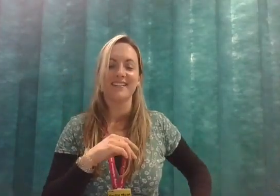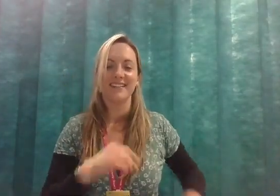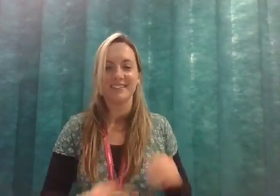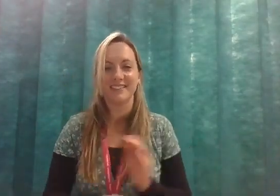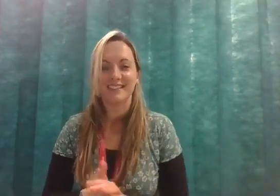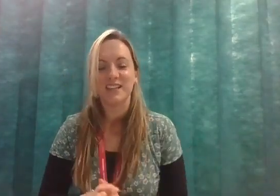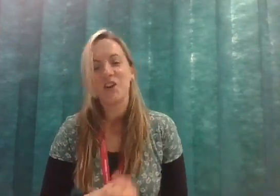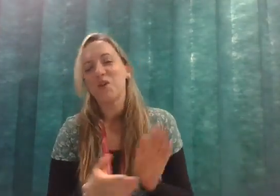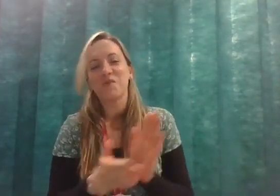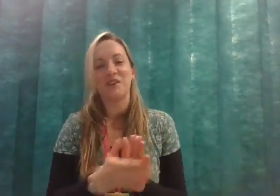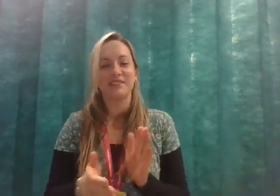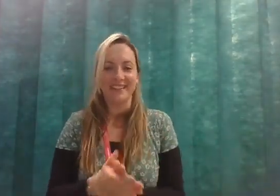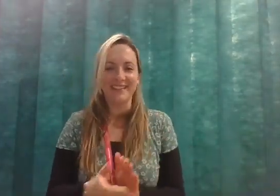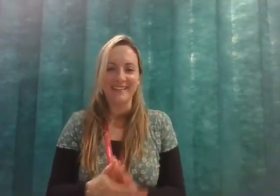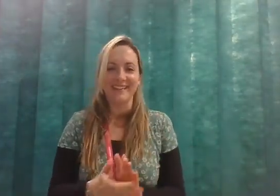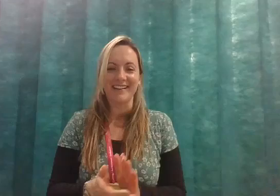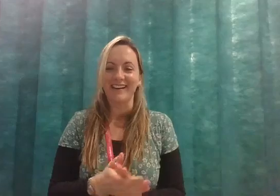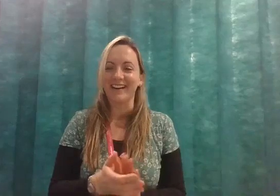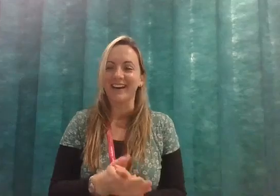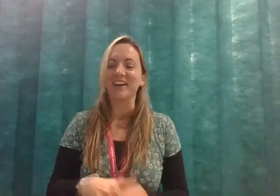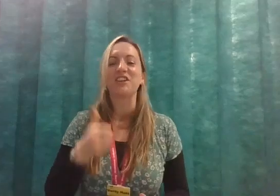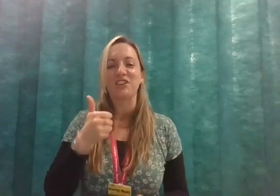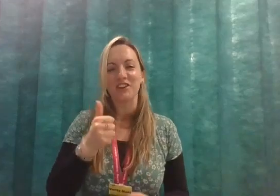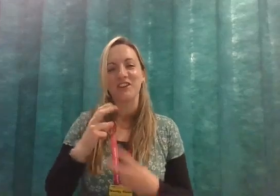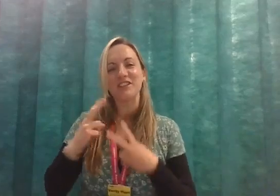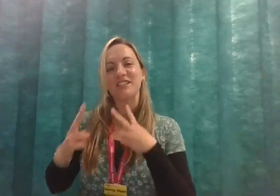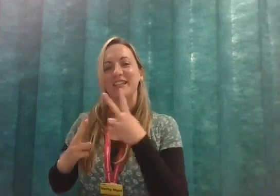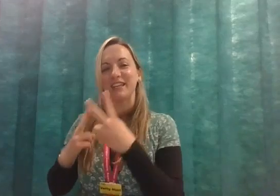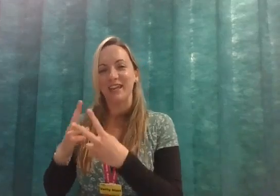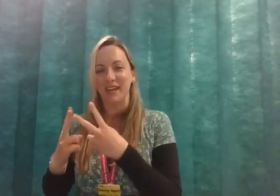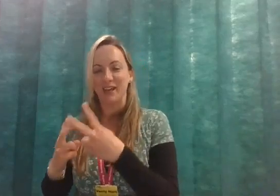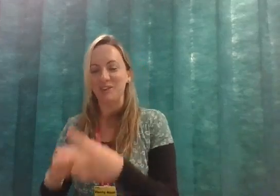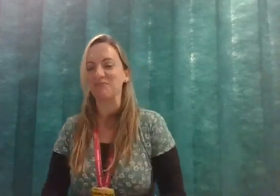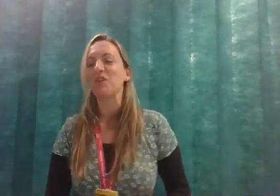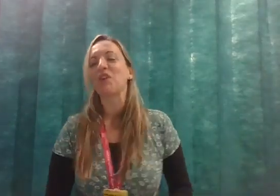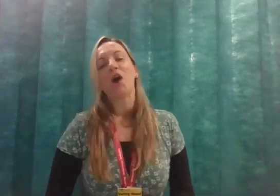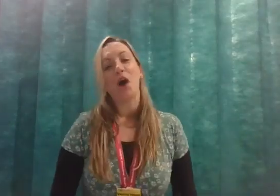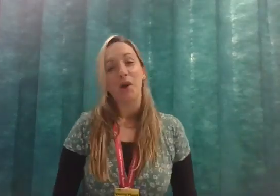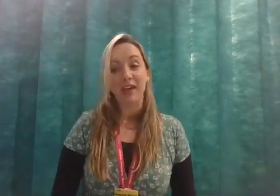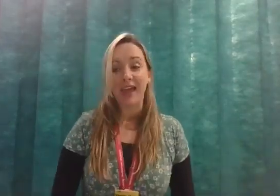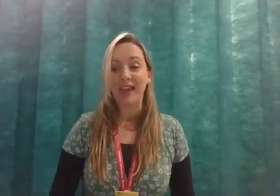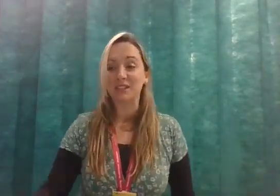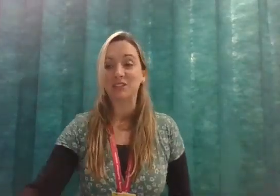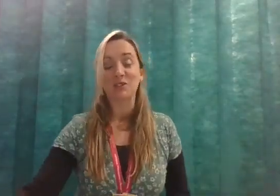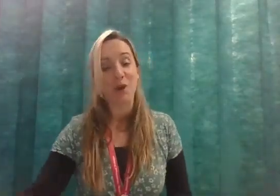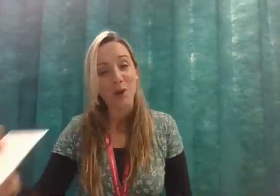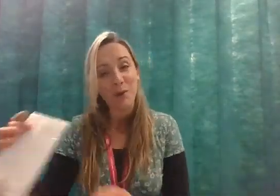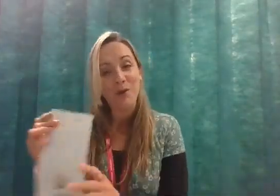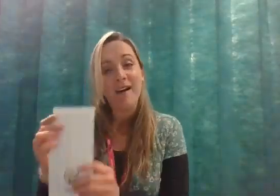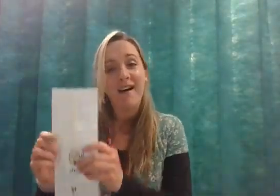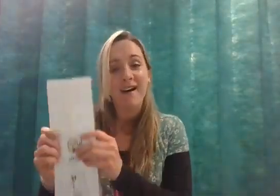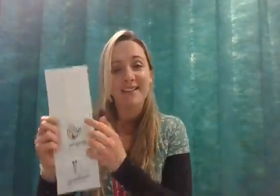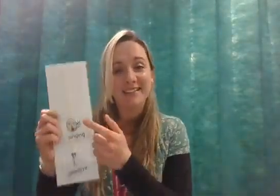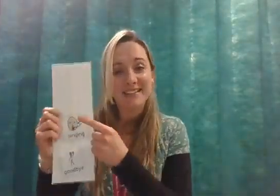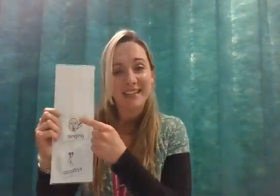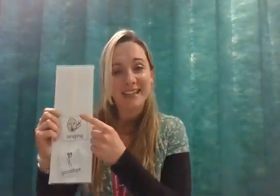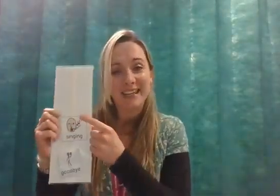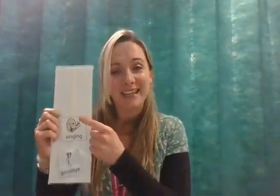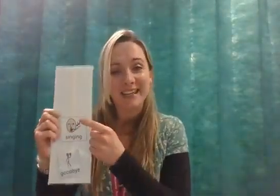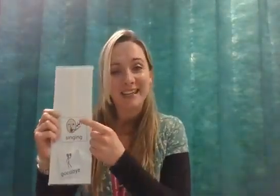are. Well done. Good singing. Okay, so our singing